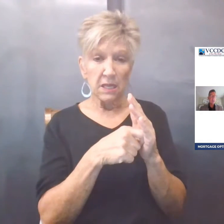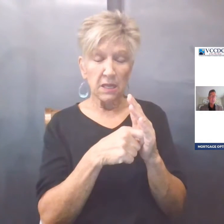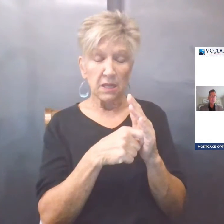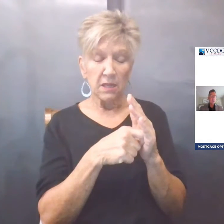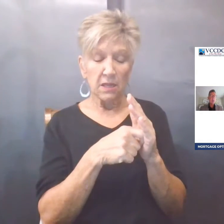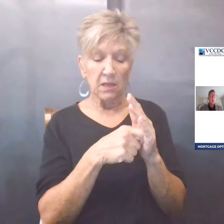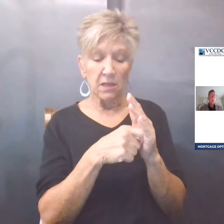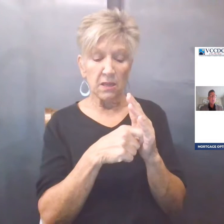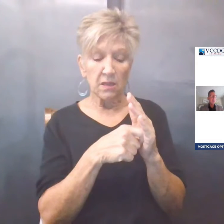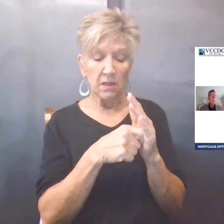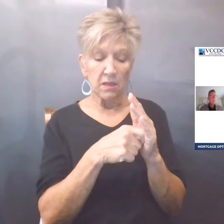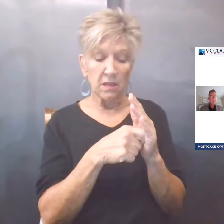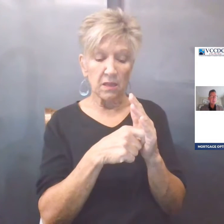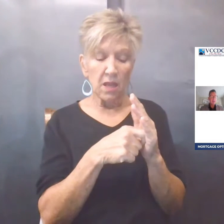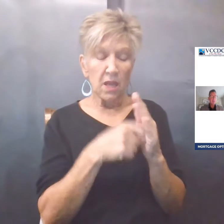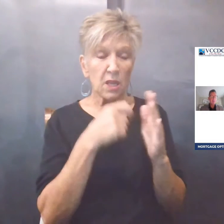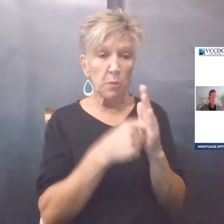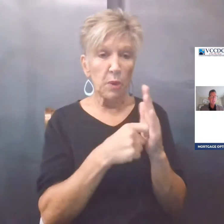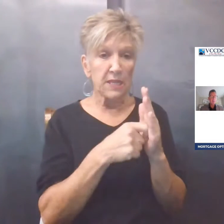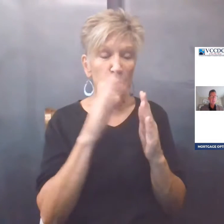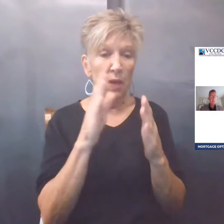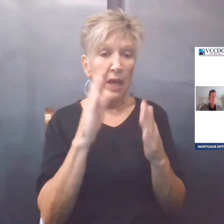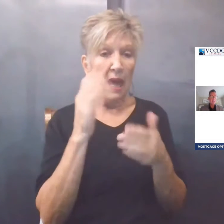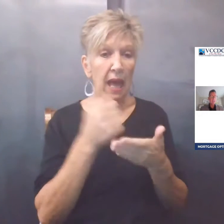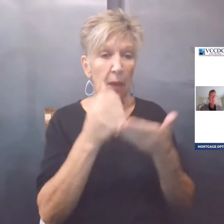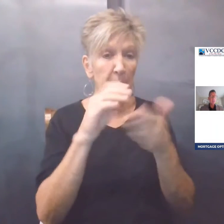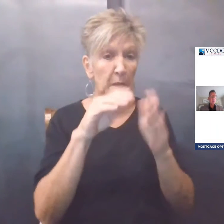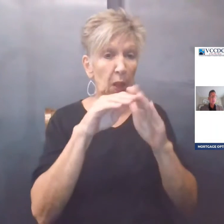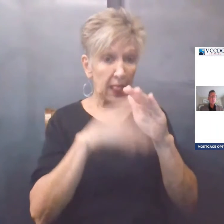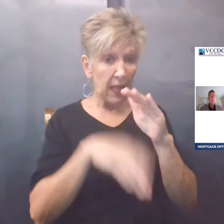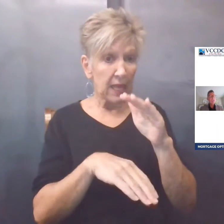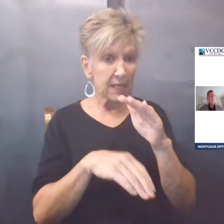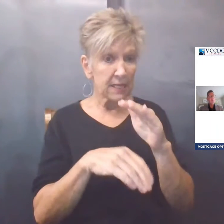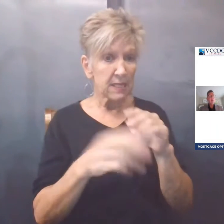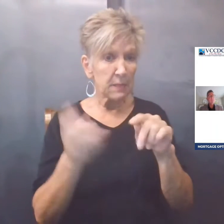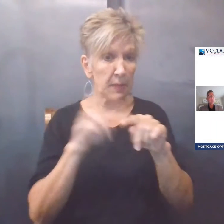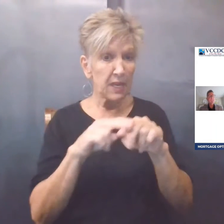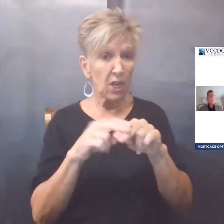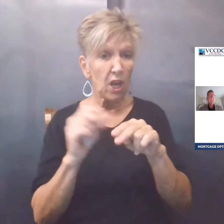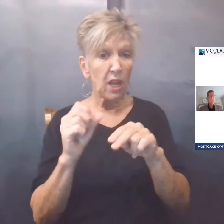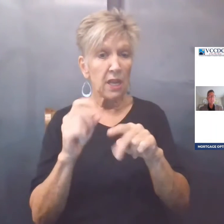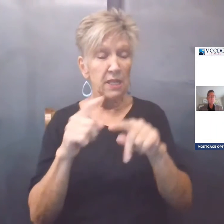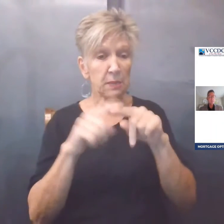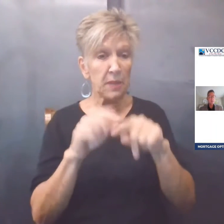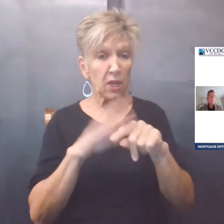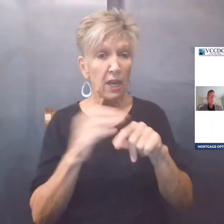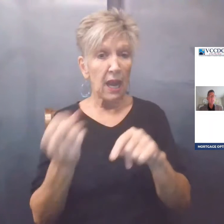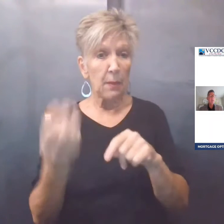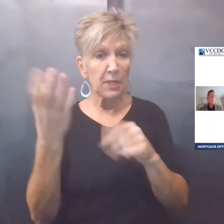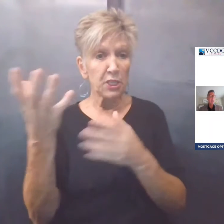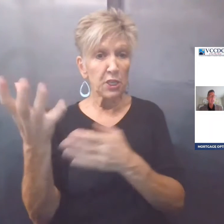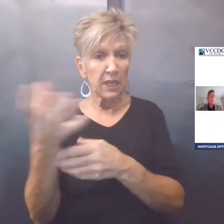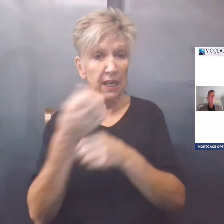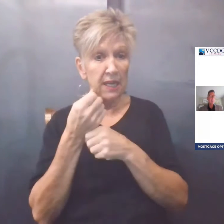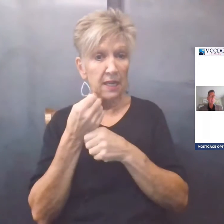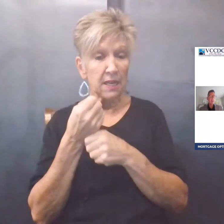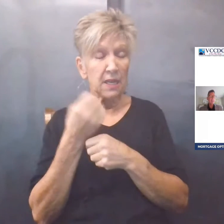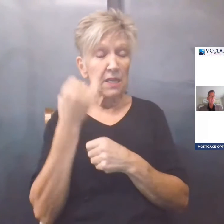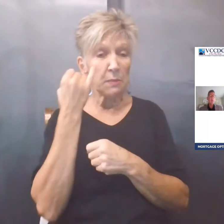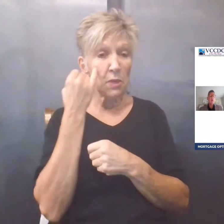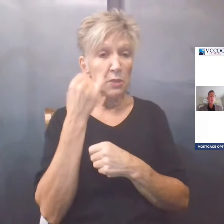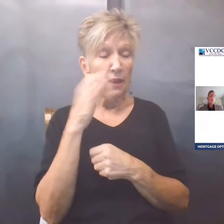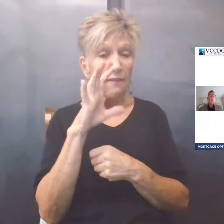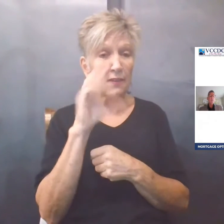high you go. So you might see them have grids where it says, okay, if you have 60 to 70% combined loan